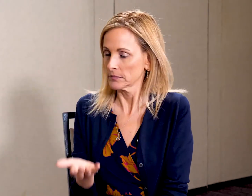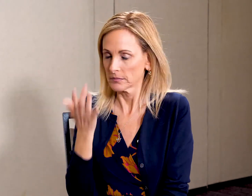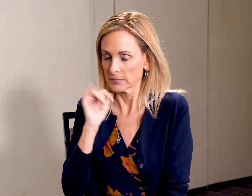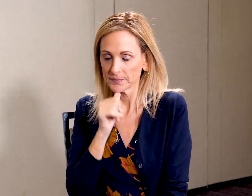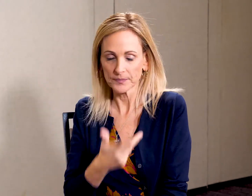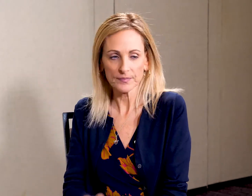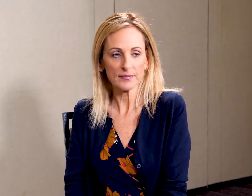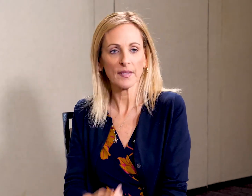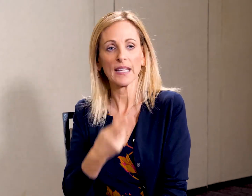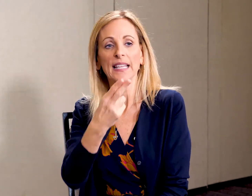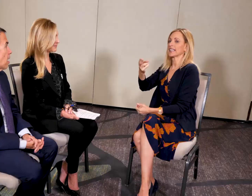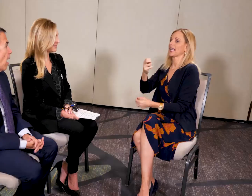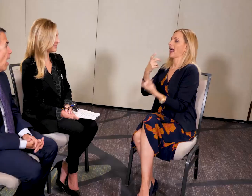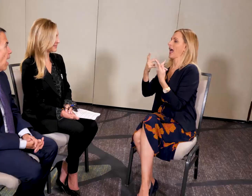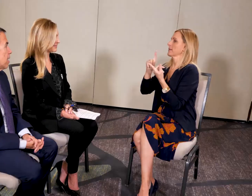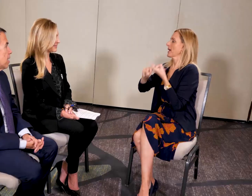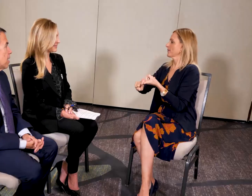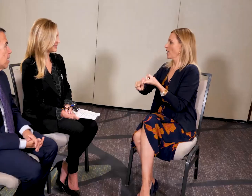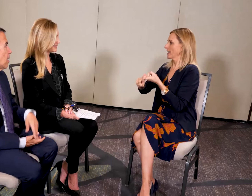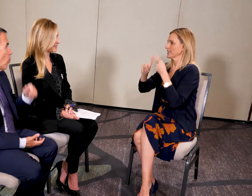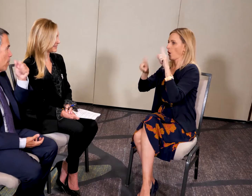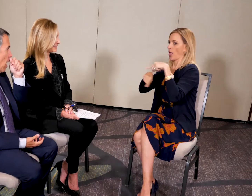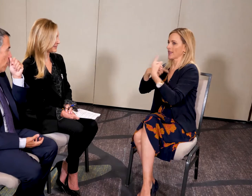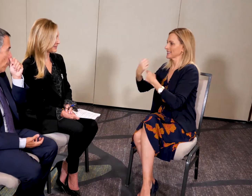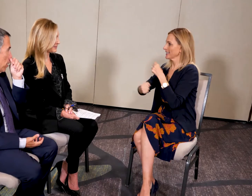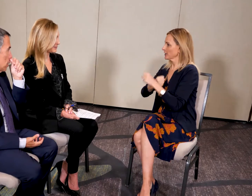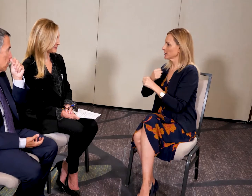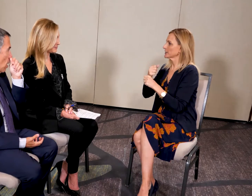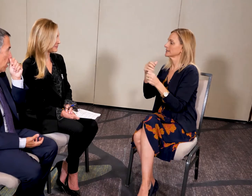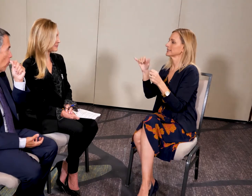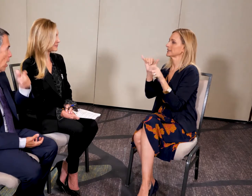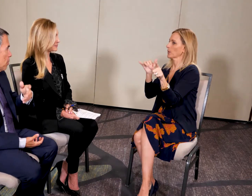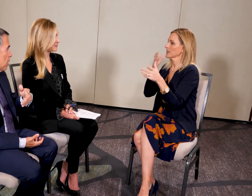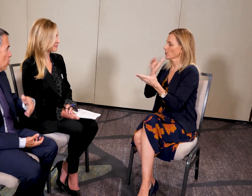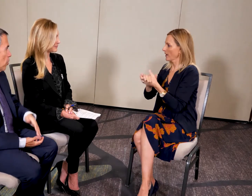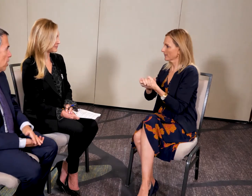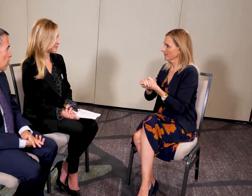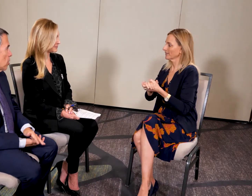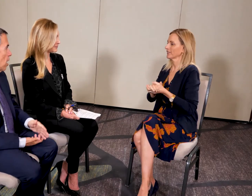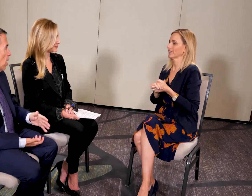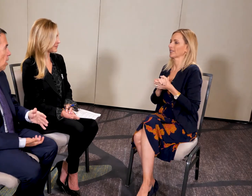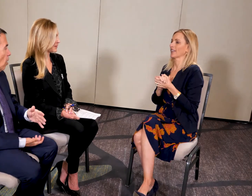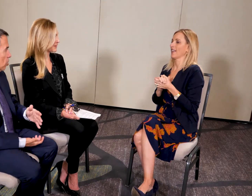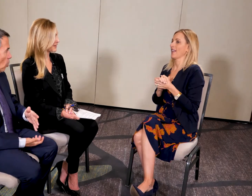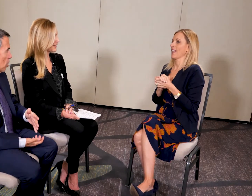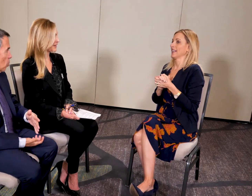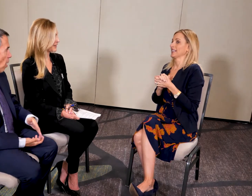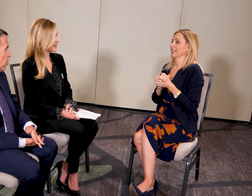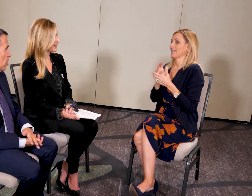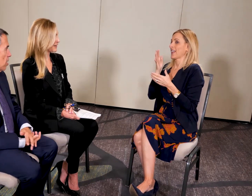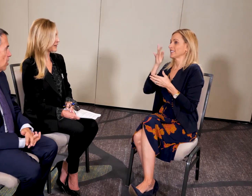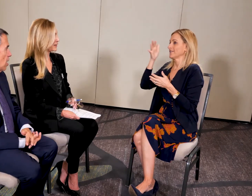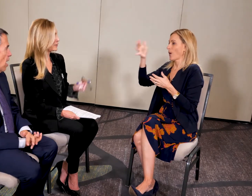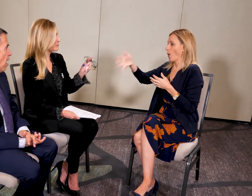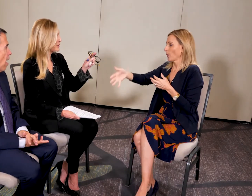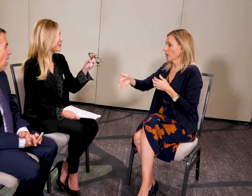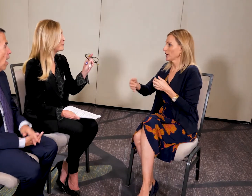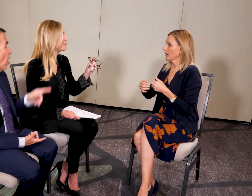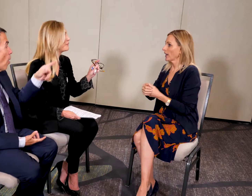not? And we became friends, and we kept in touch over the years, and also with his wife, Stacy. You're missing one. You've